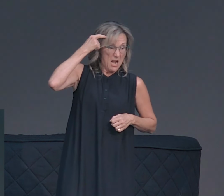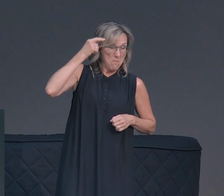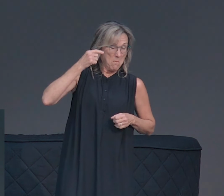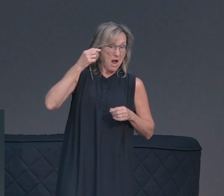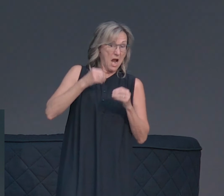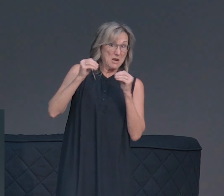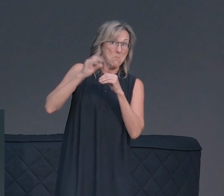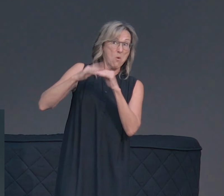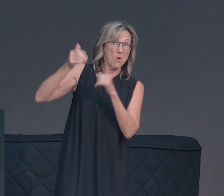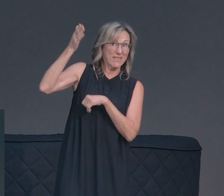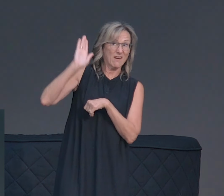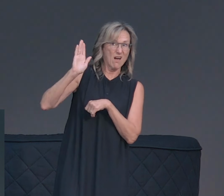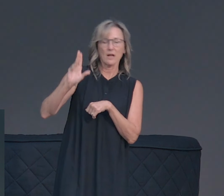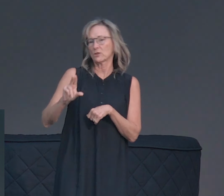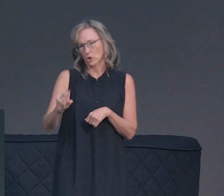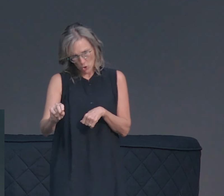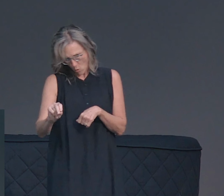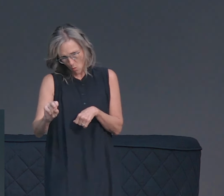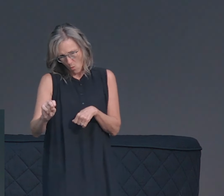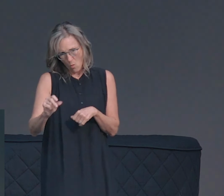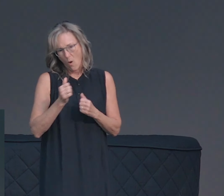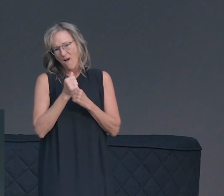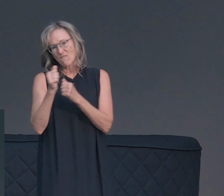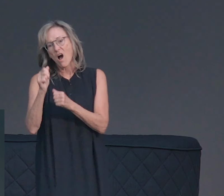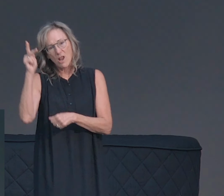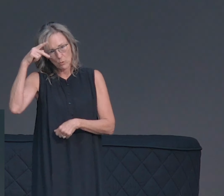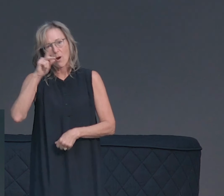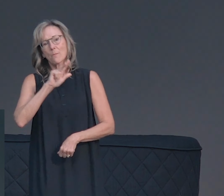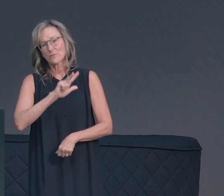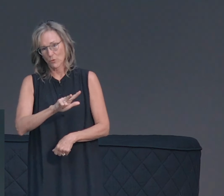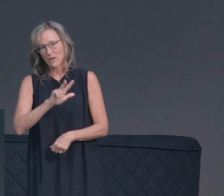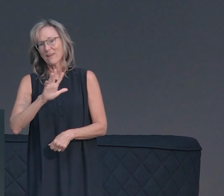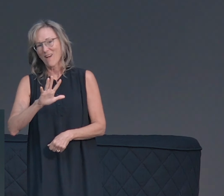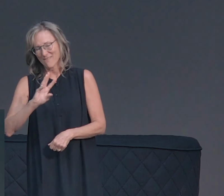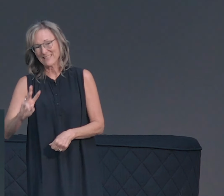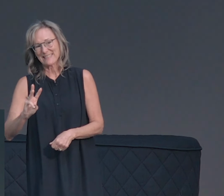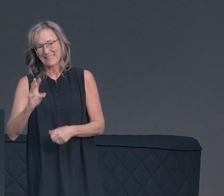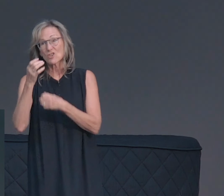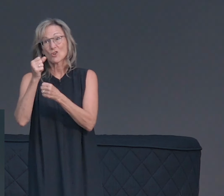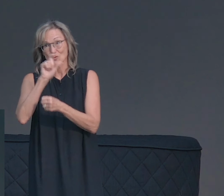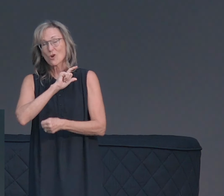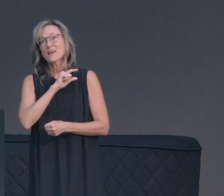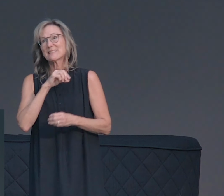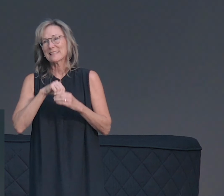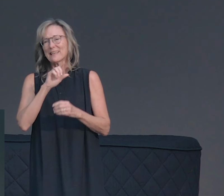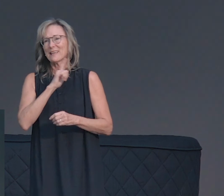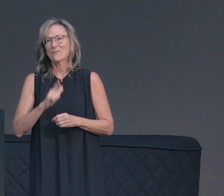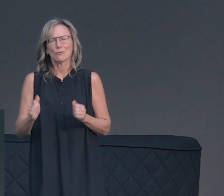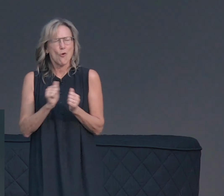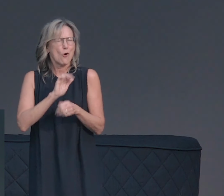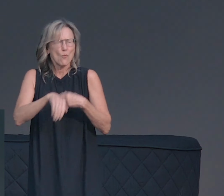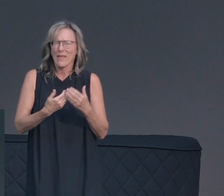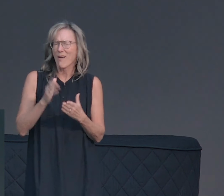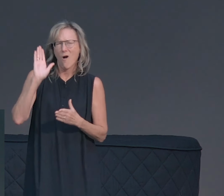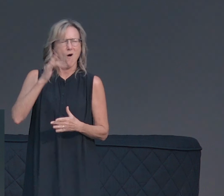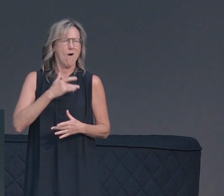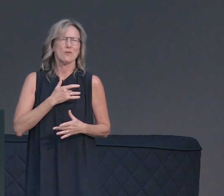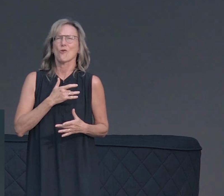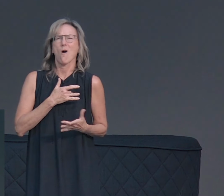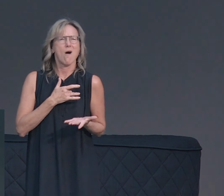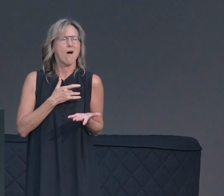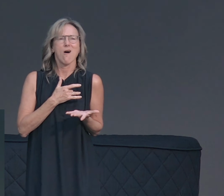they heed the words of Proverbs. Trust in the Lord with all your heart. And do not lean on your own understanding. In all your